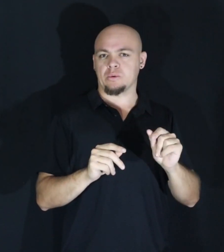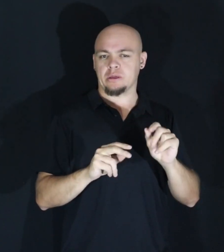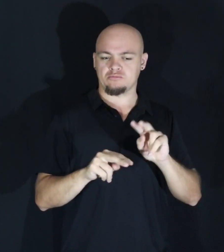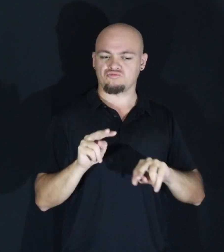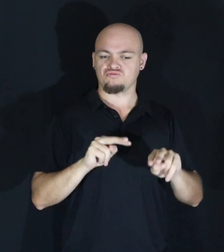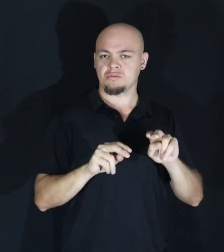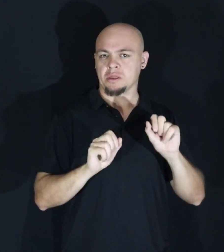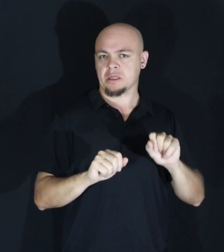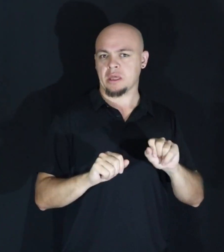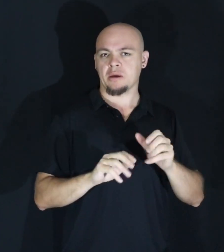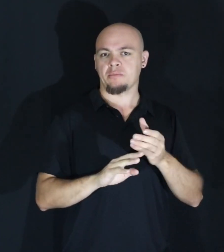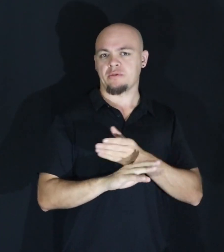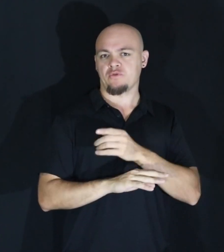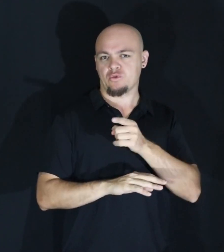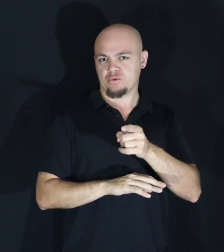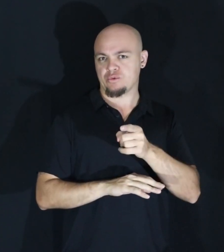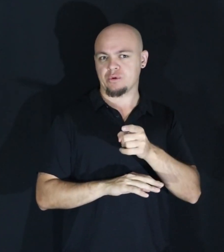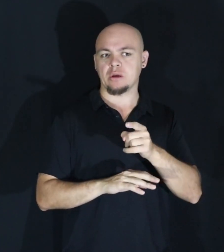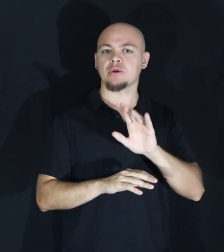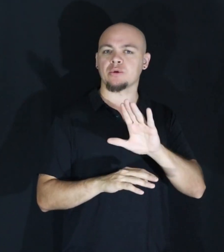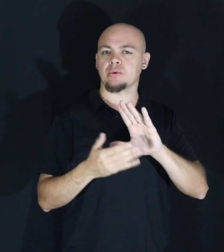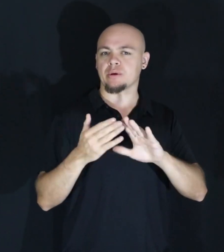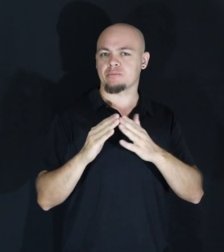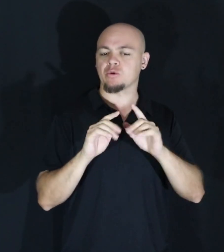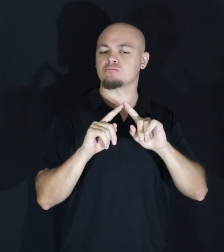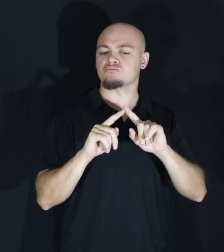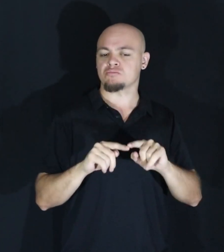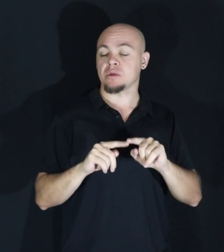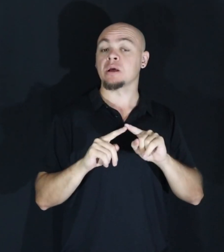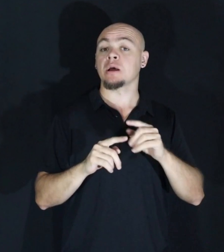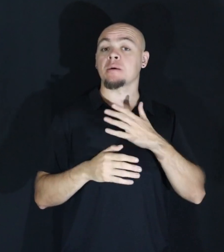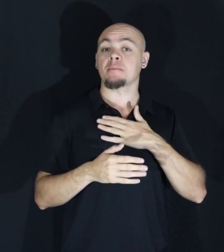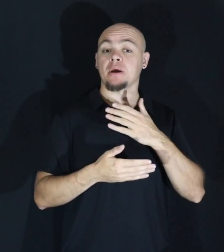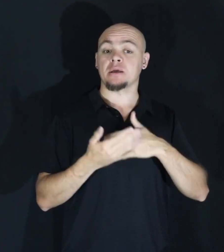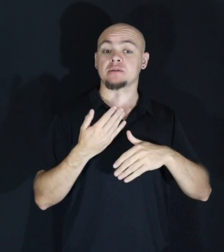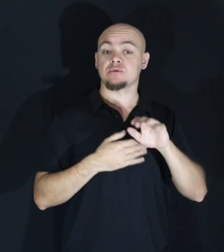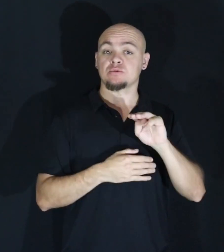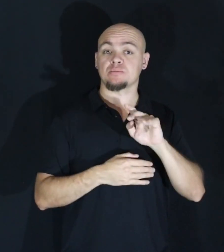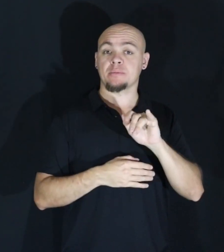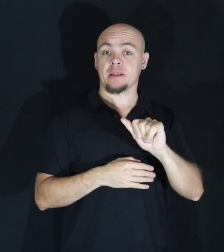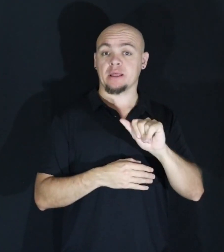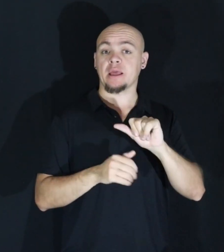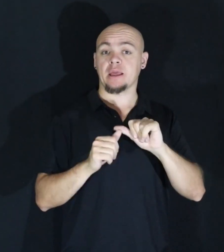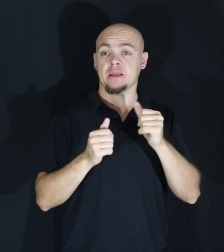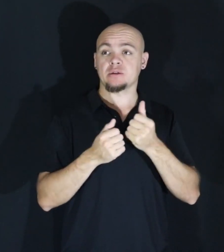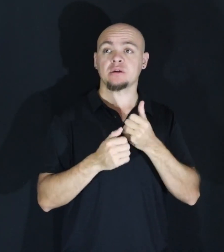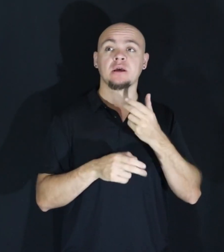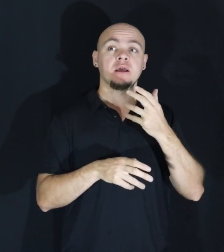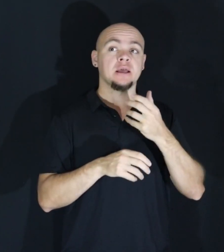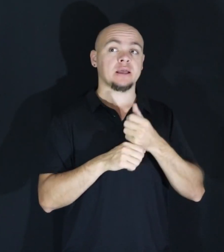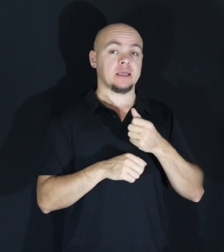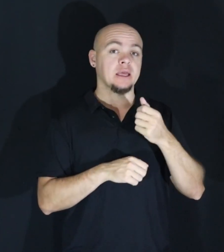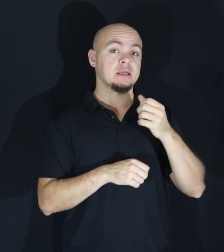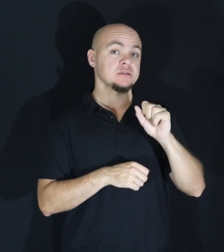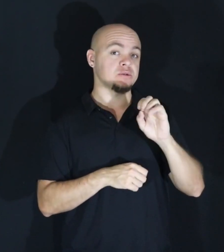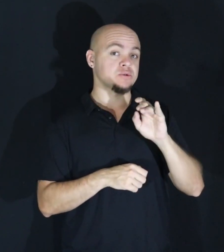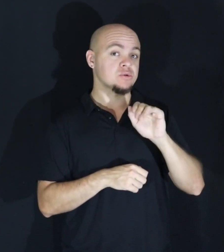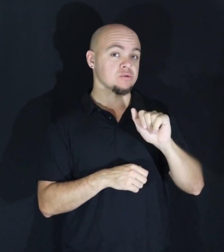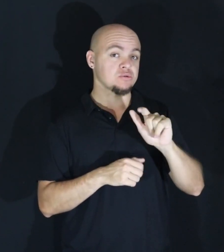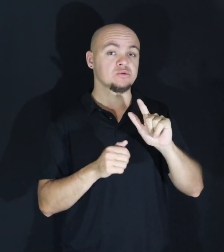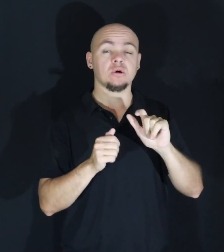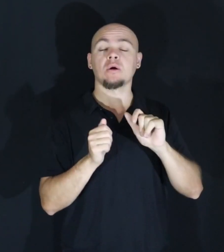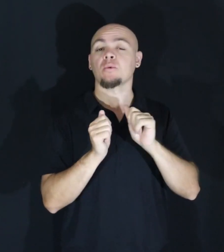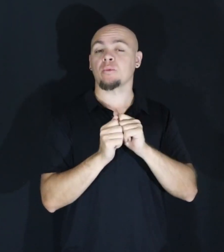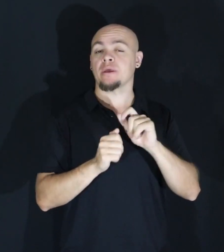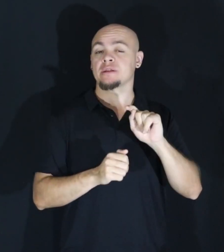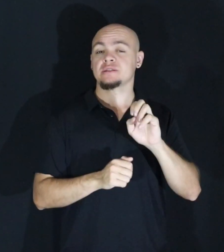are. Lean on your community. At my social media agency, Get Social with Teja, we